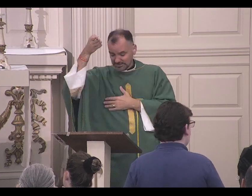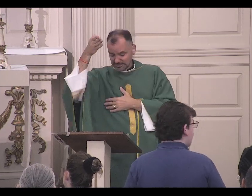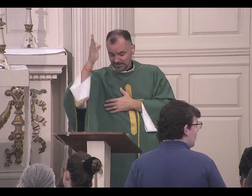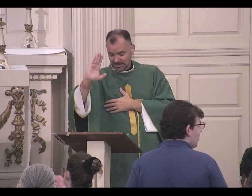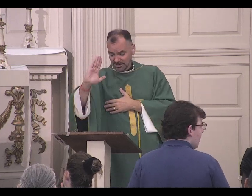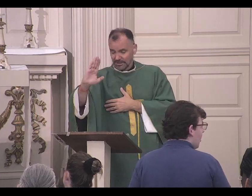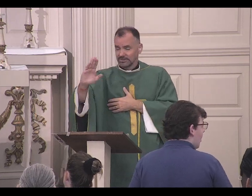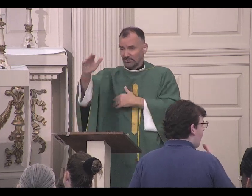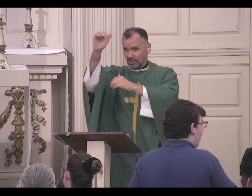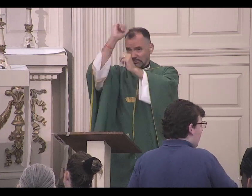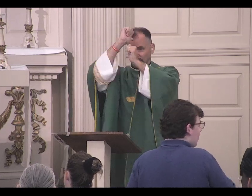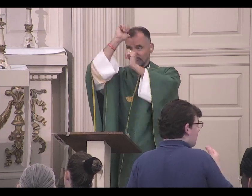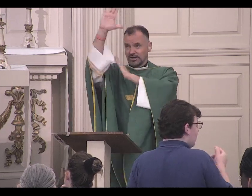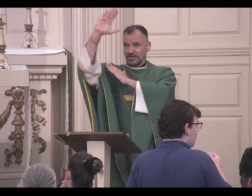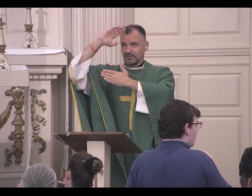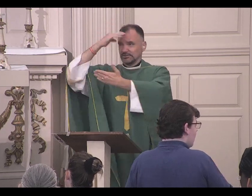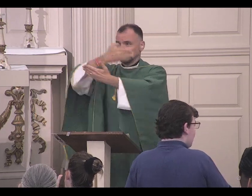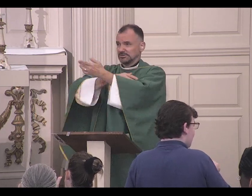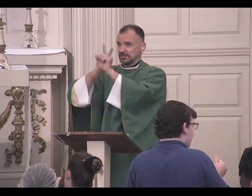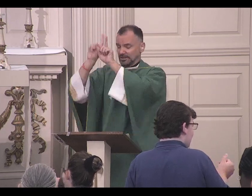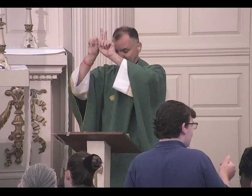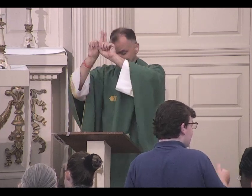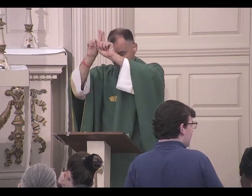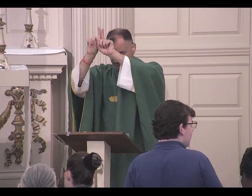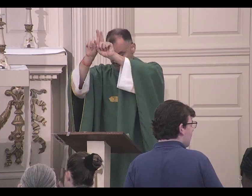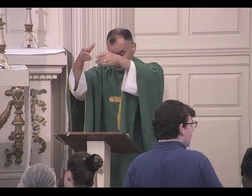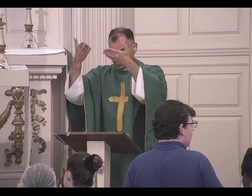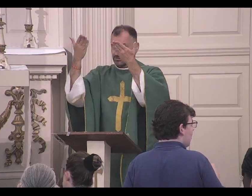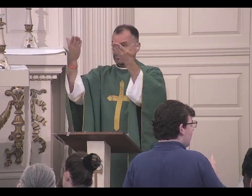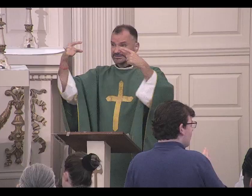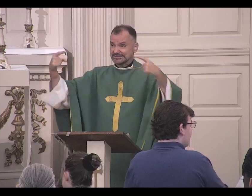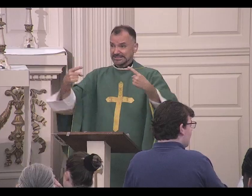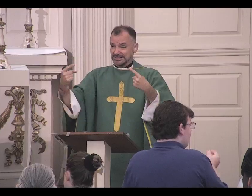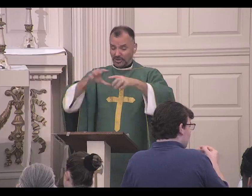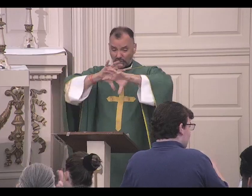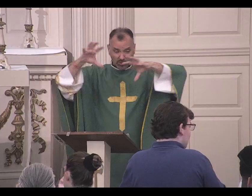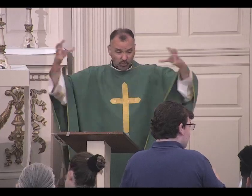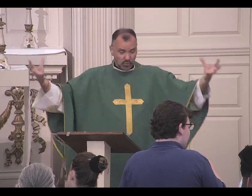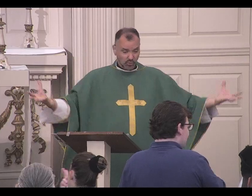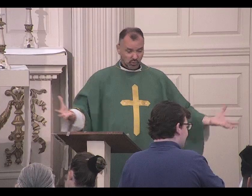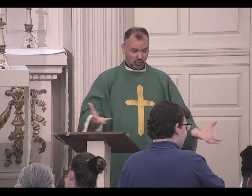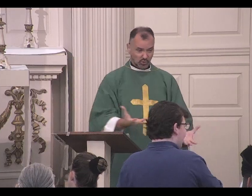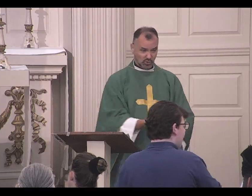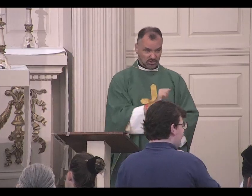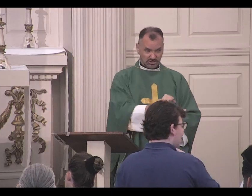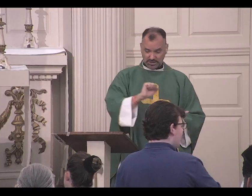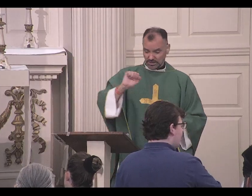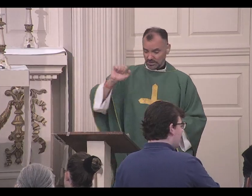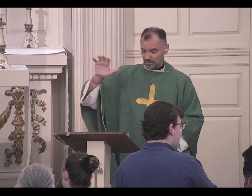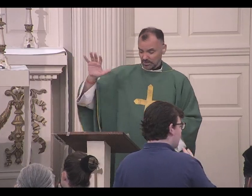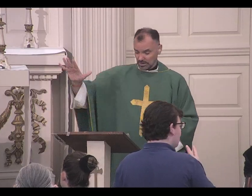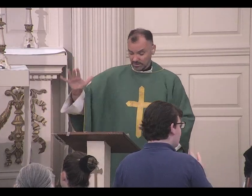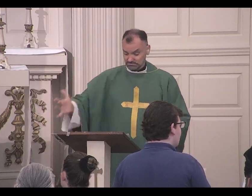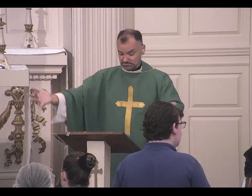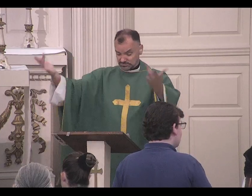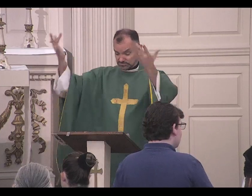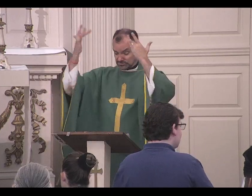away the sins of the world. Receive our prayer. You are seated at